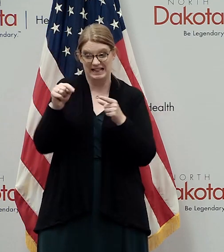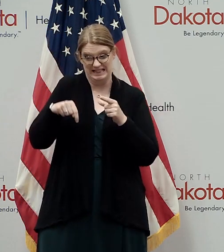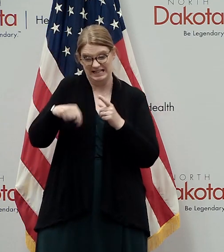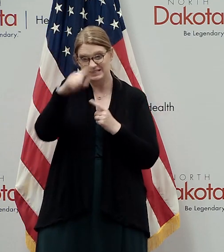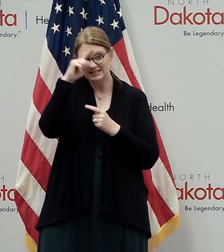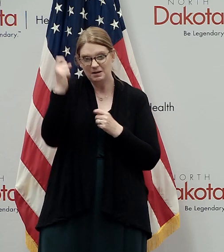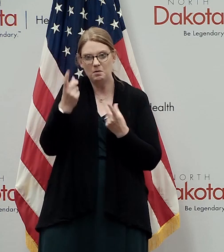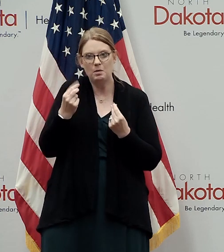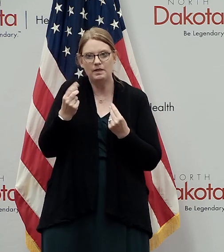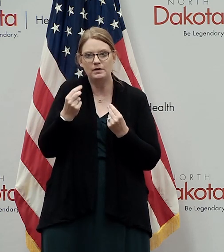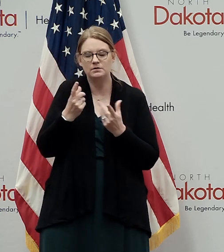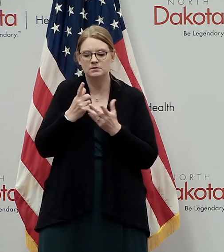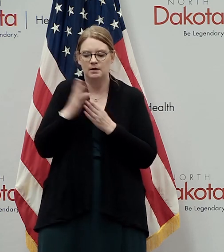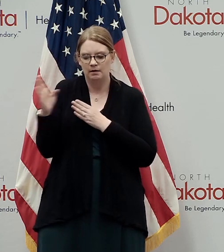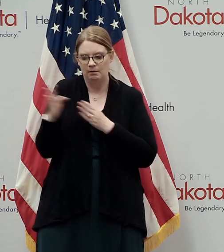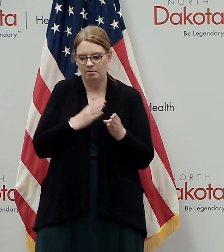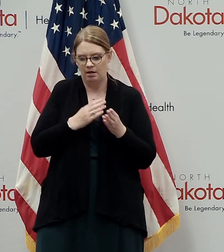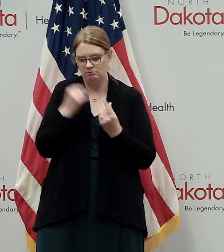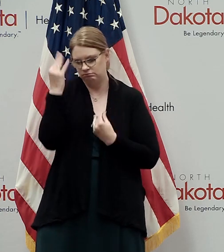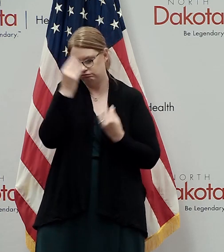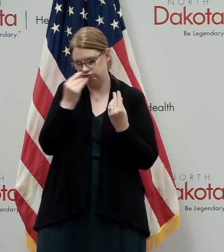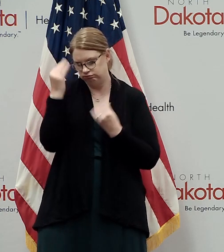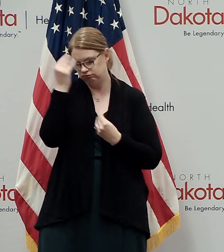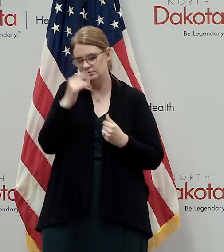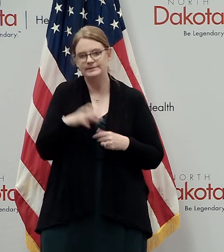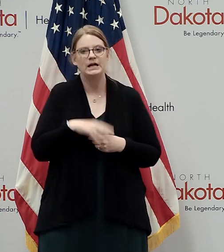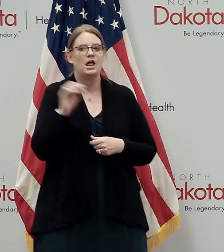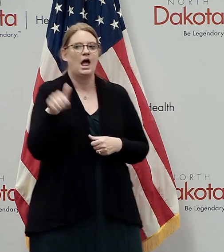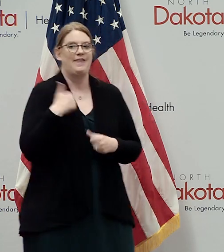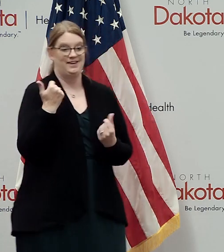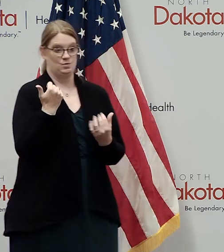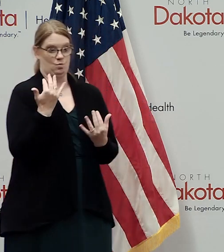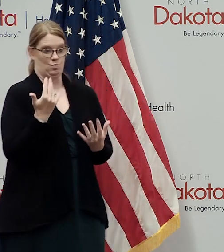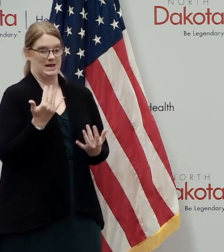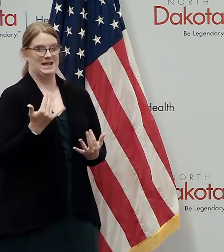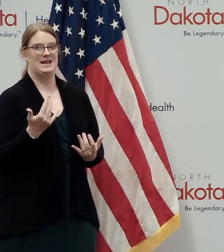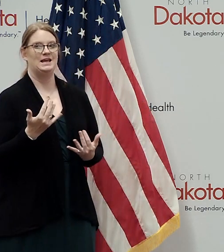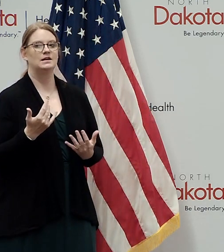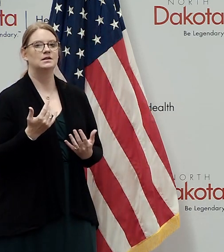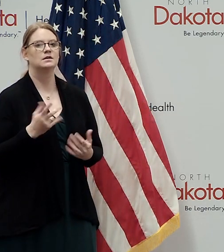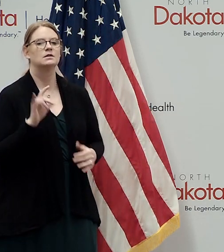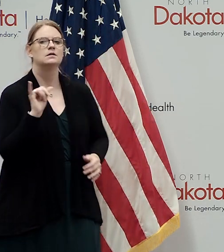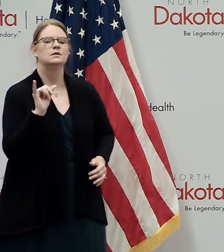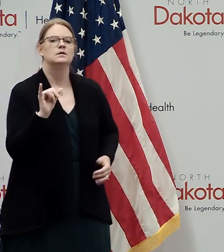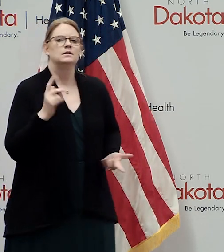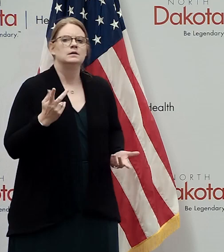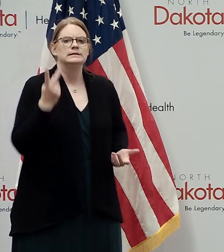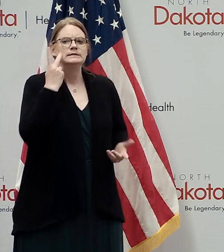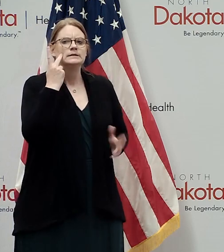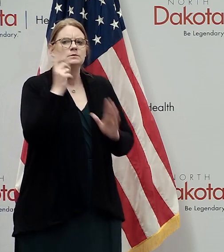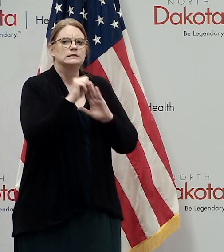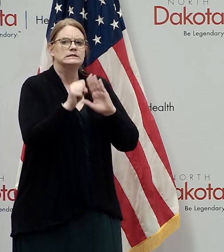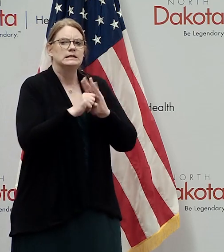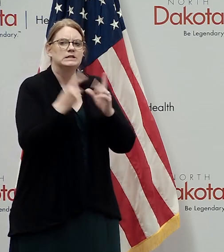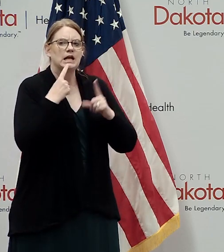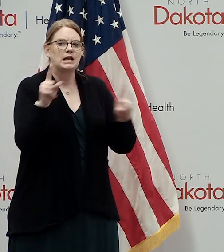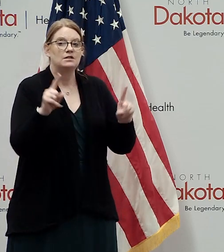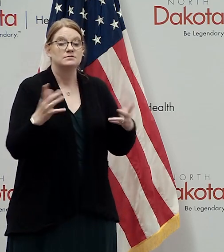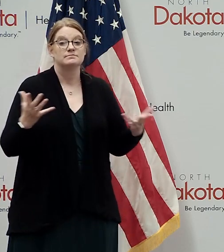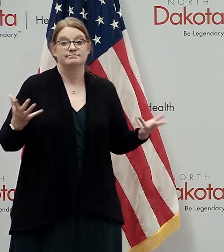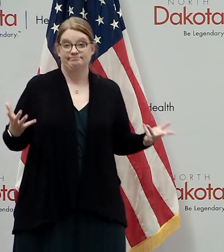been working on their reopening plans. Others may have been waiting for today to say, gee, let's wait to see what the state's going to say. Well,